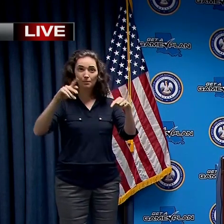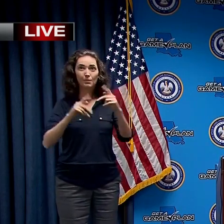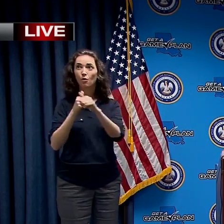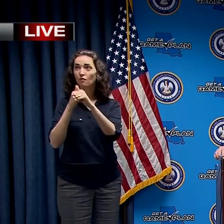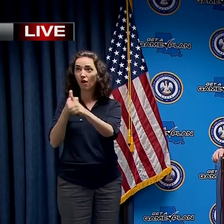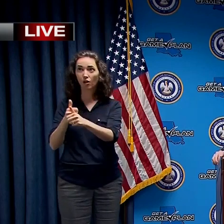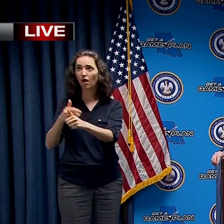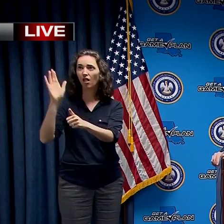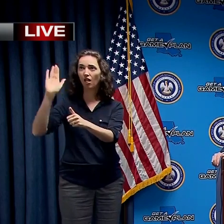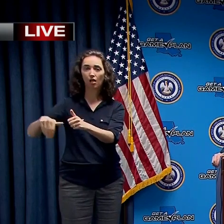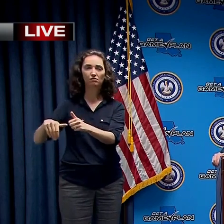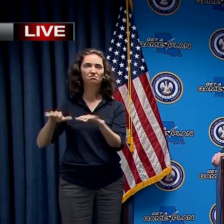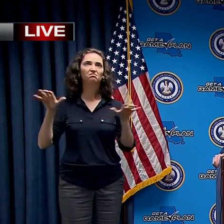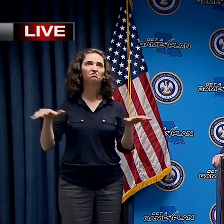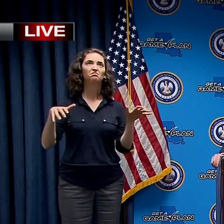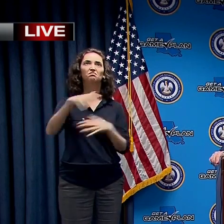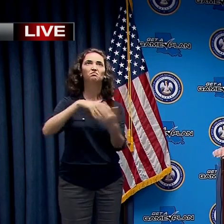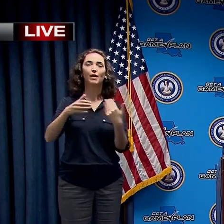very clear.